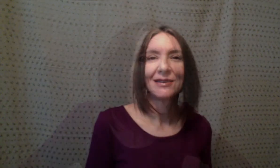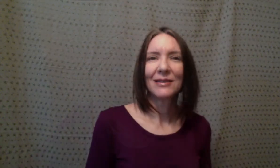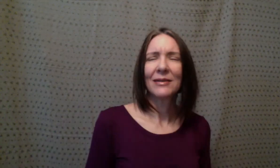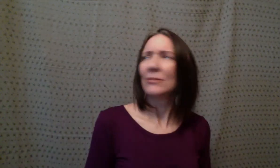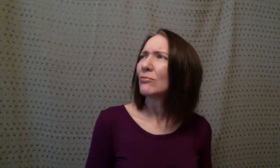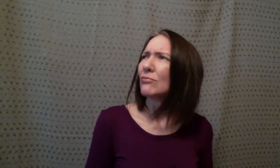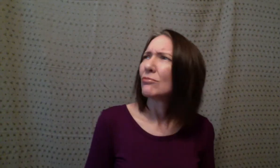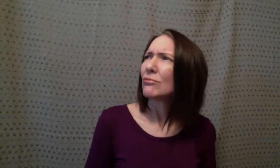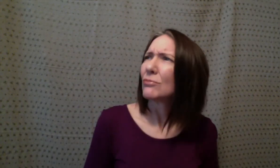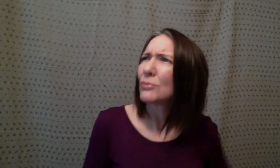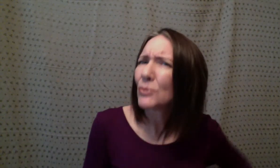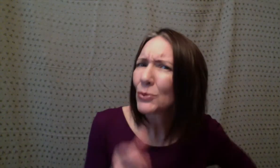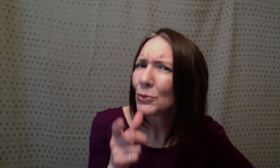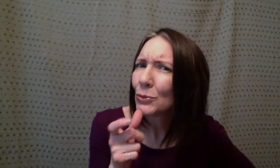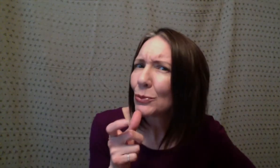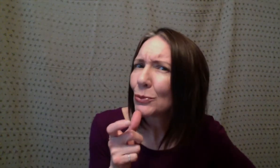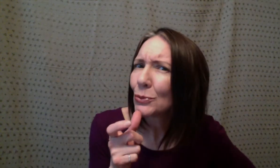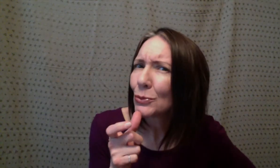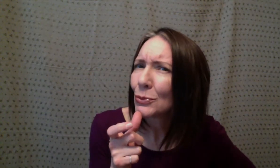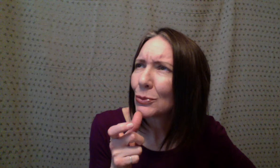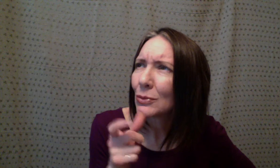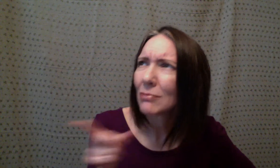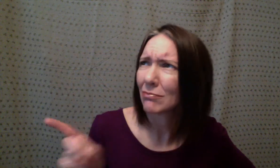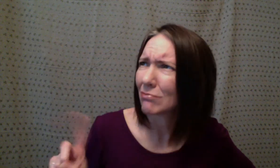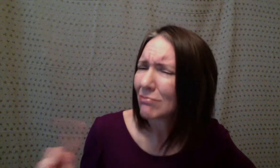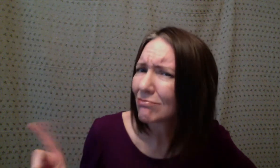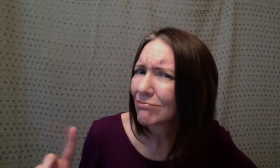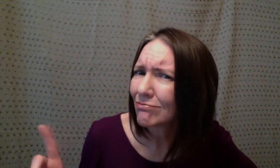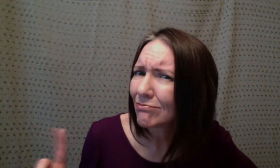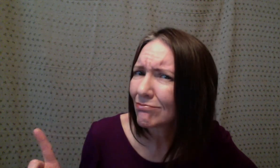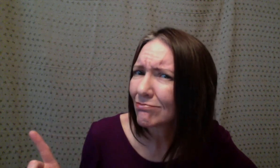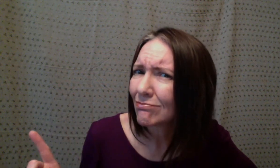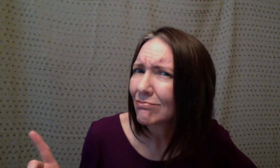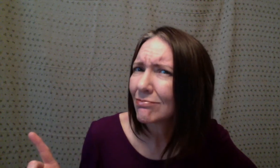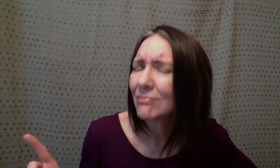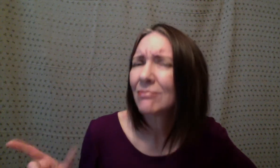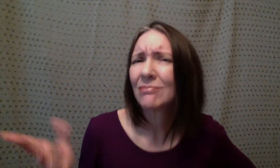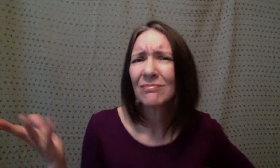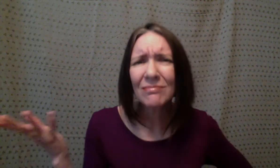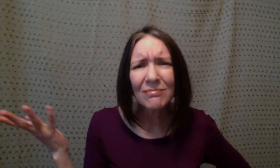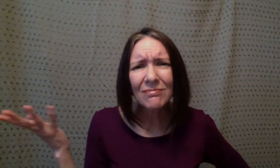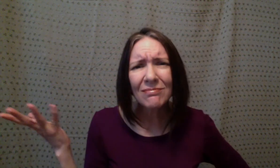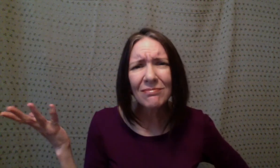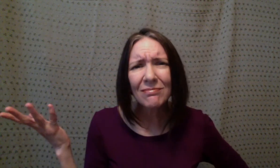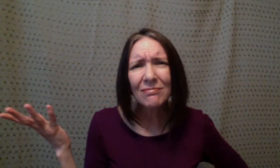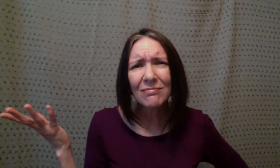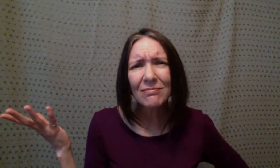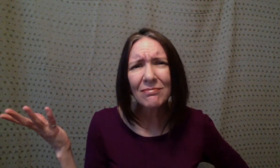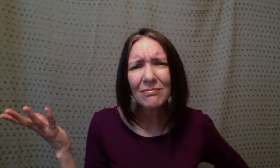Eyebrows should come down for WH questions. Furrow your eyebrows. Lean